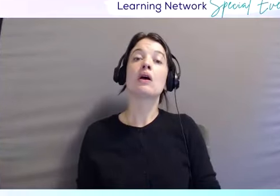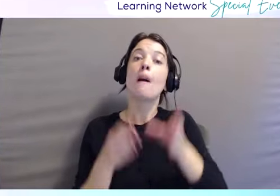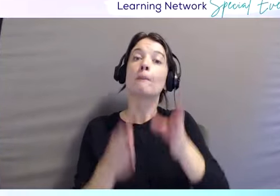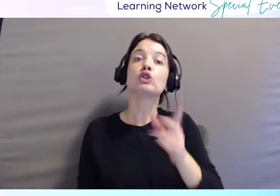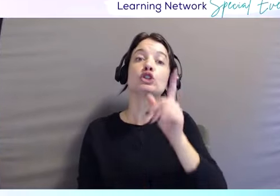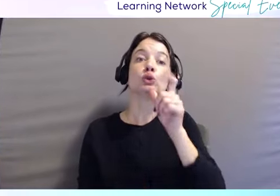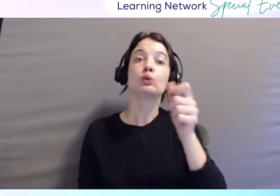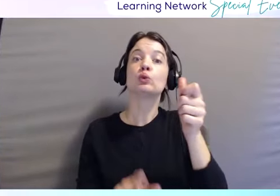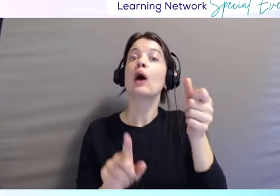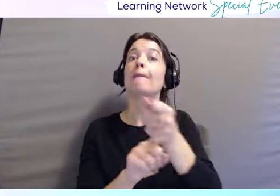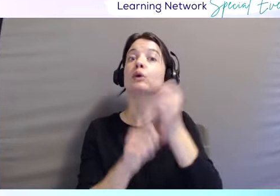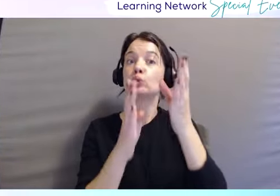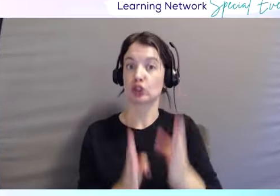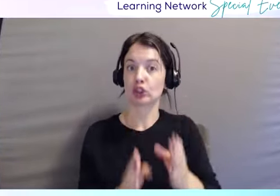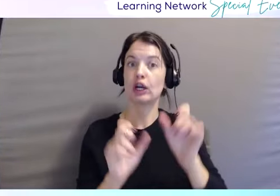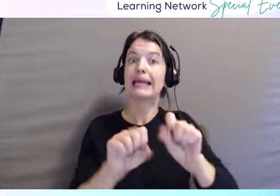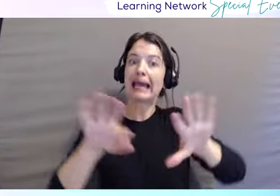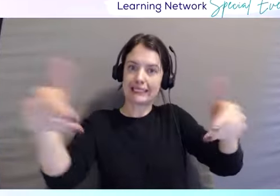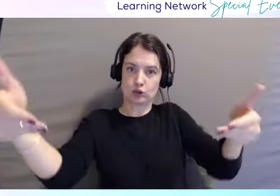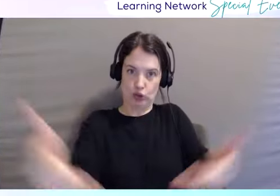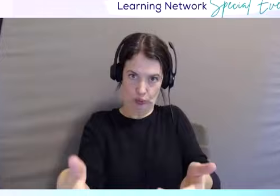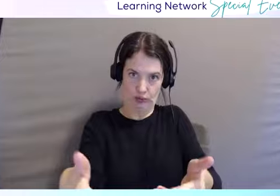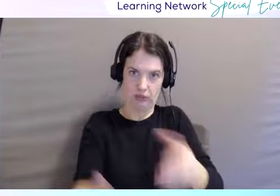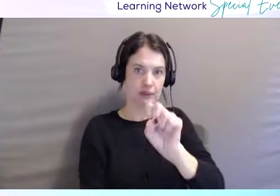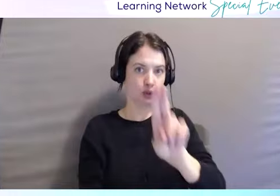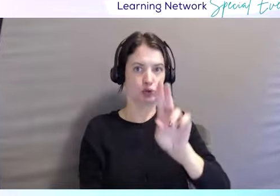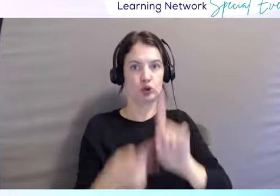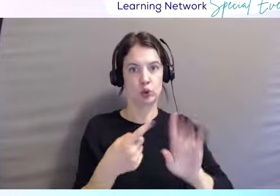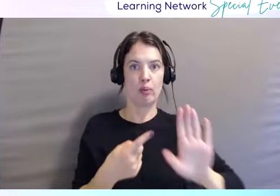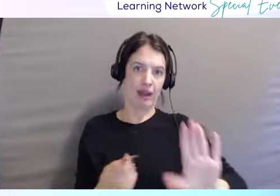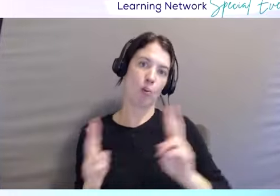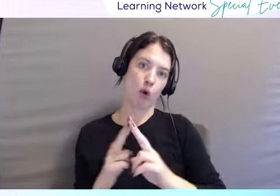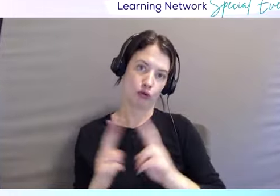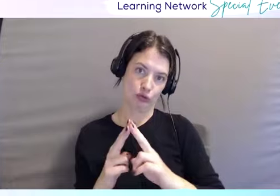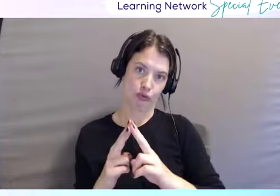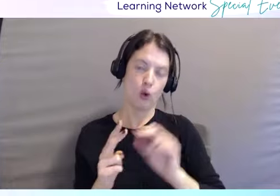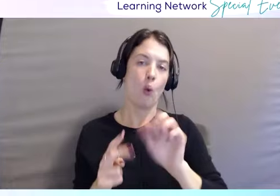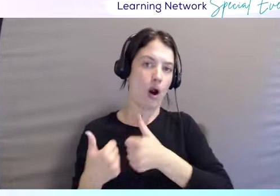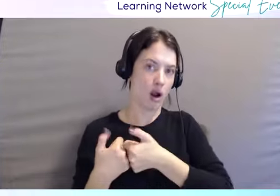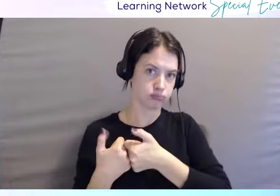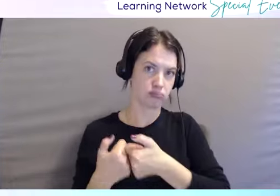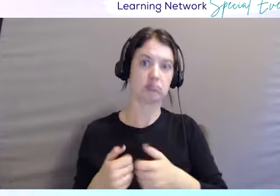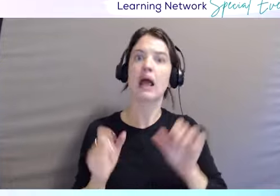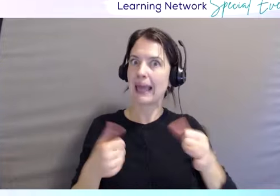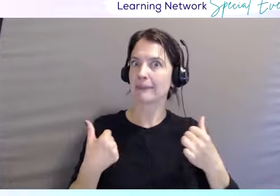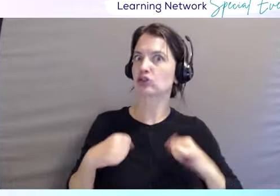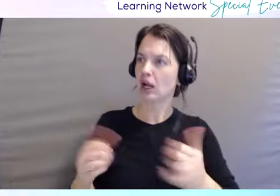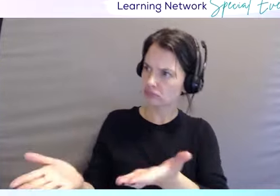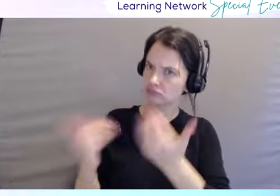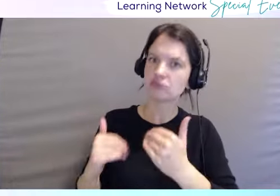to substance use. That's one route to this and can be deliberate. There is a concept called